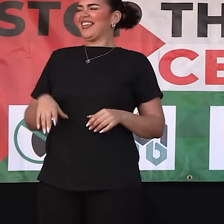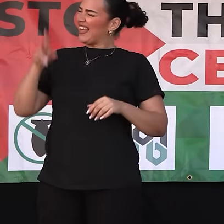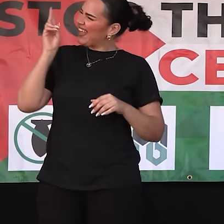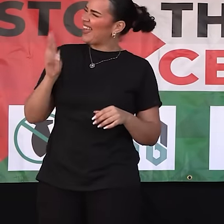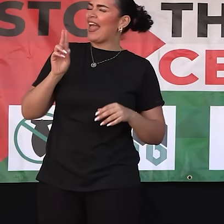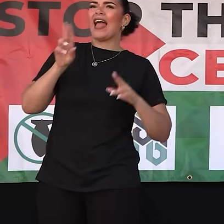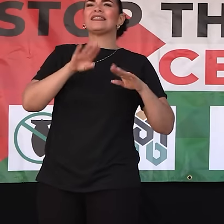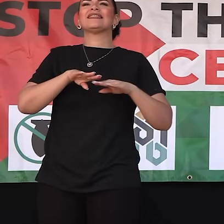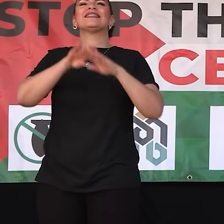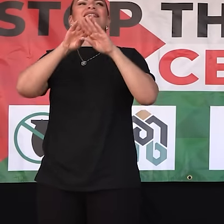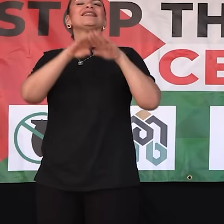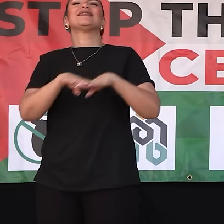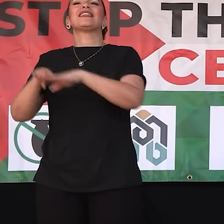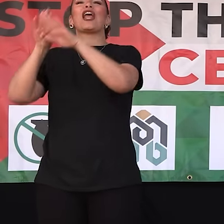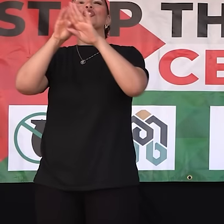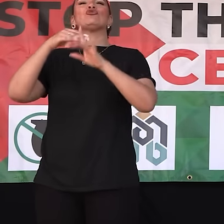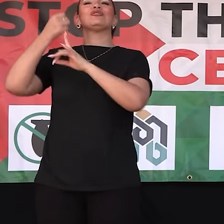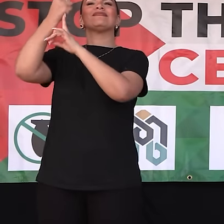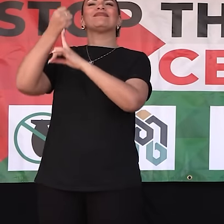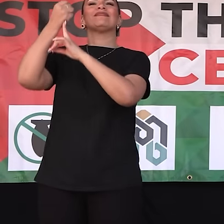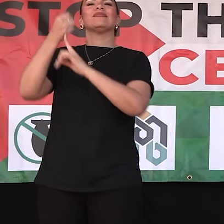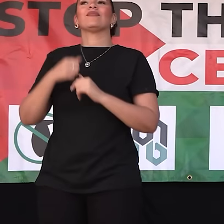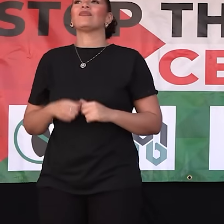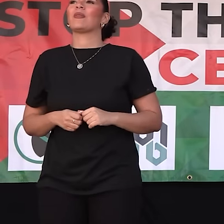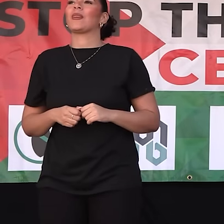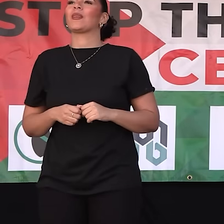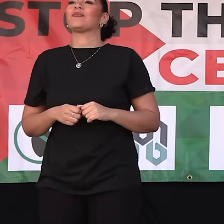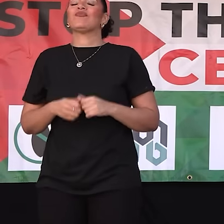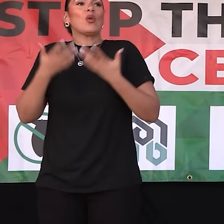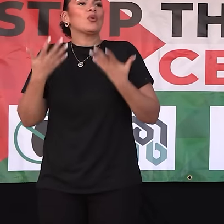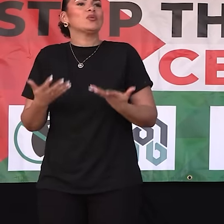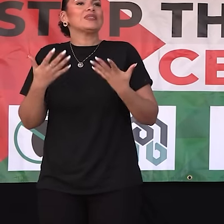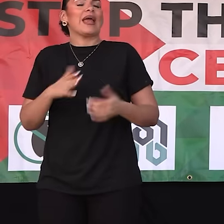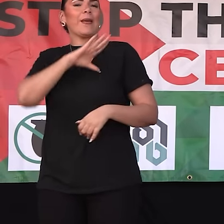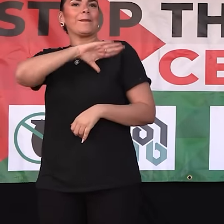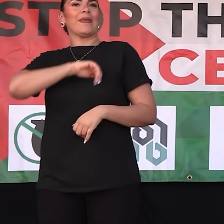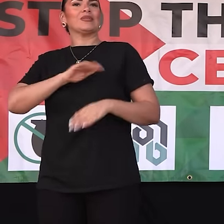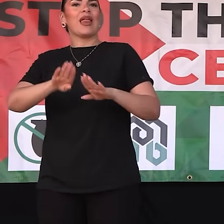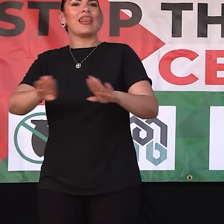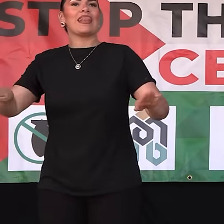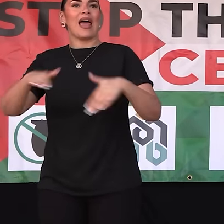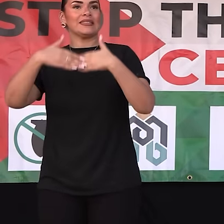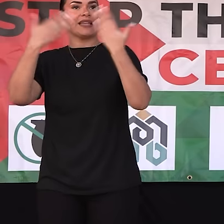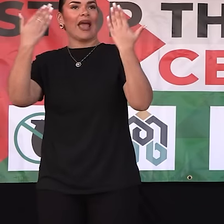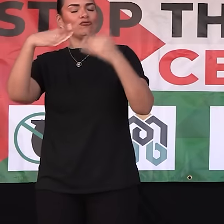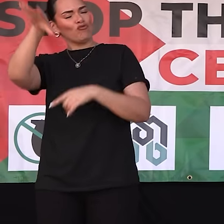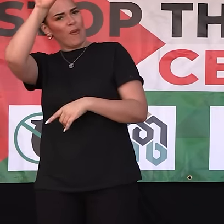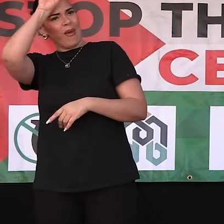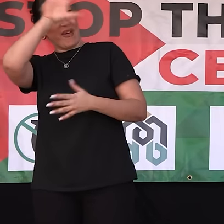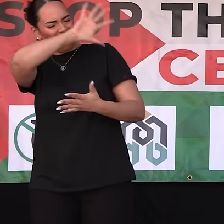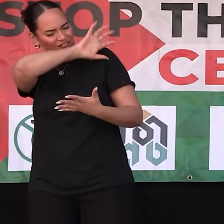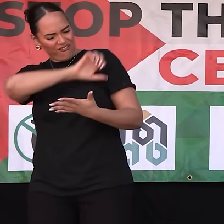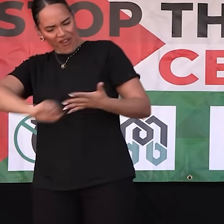national demonstration, this time on Palestine Land Day, to commemorate the theft of land of